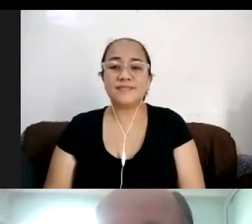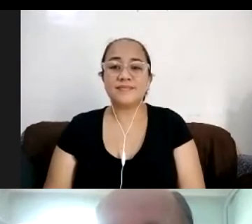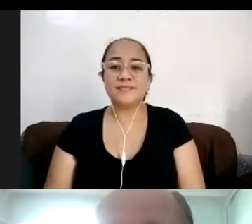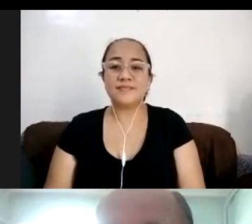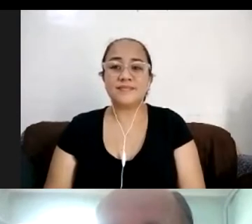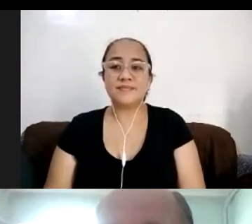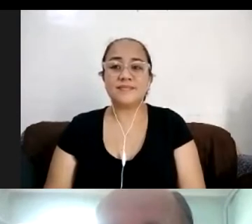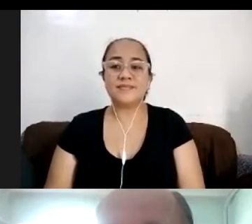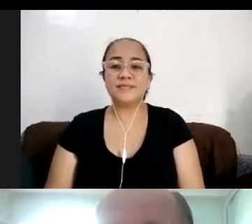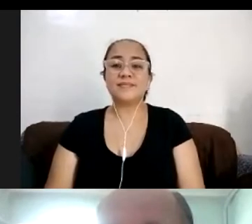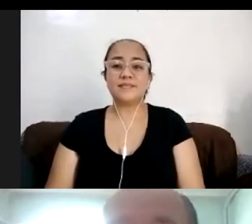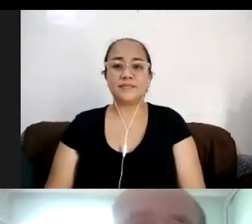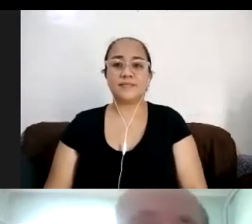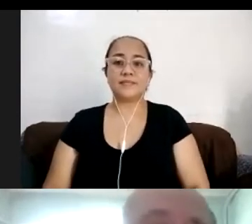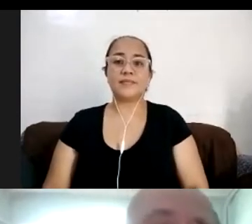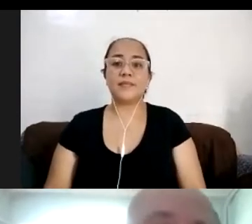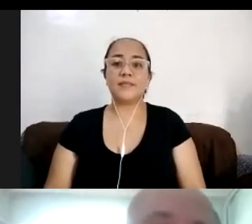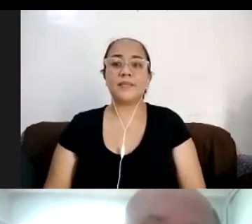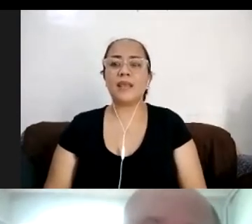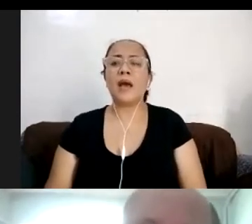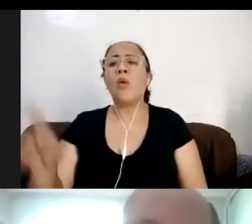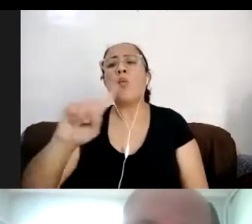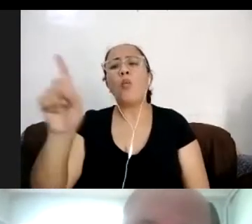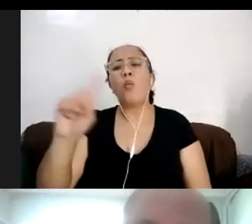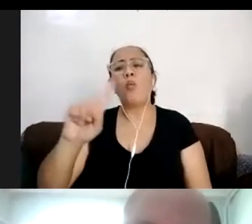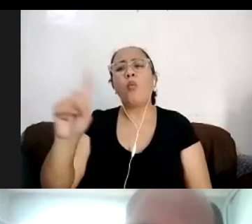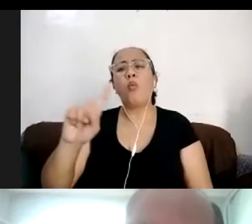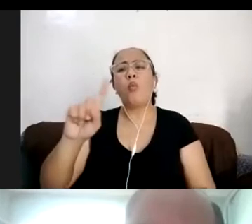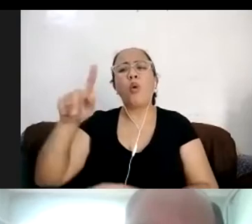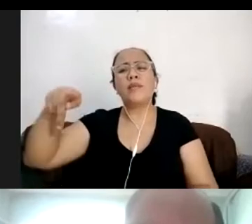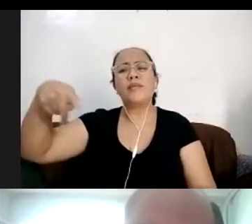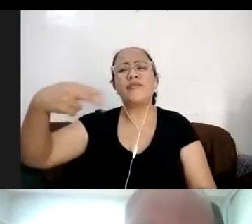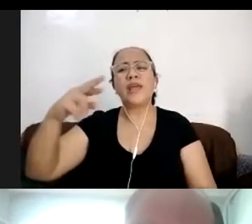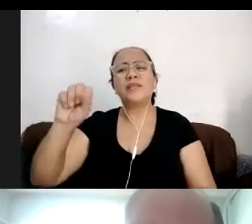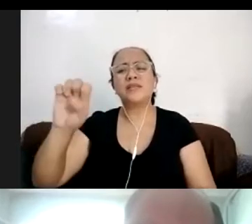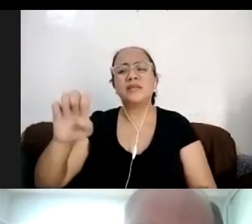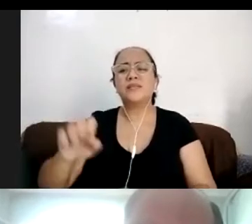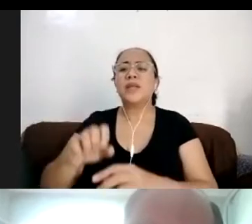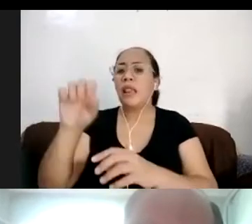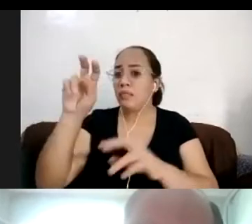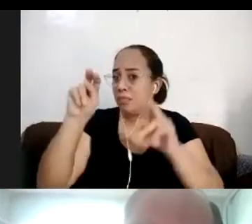Renz is saying yes. What kind of phrase? Noun, verb, adjective?